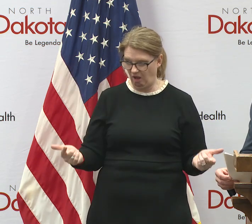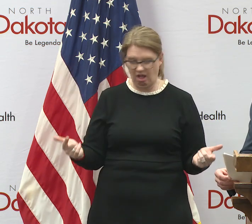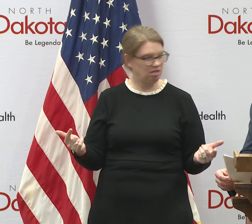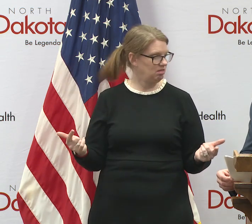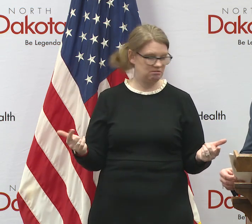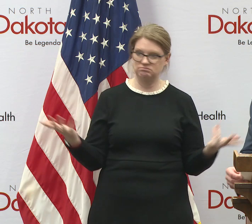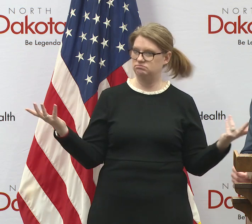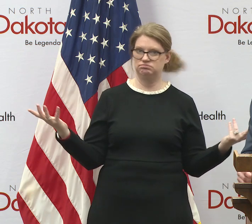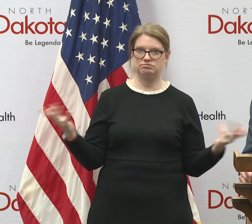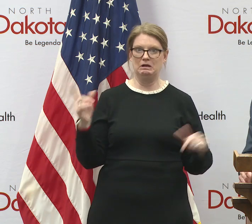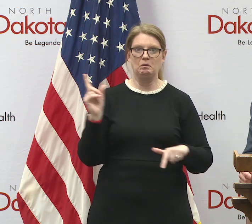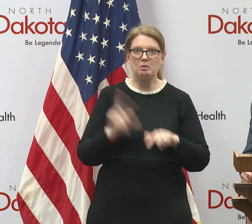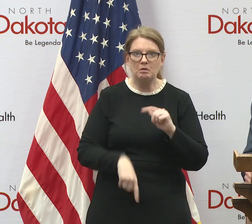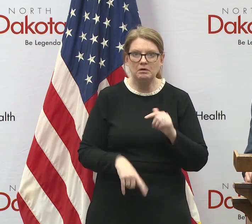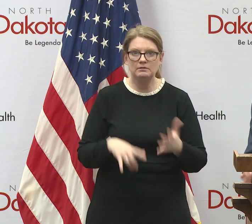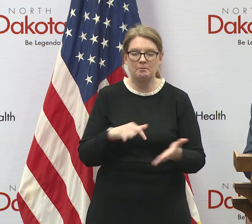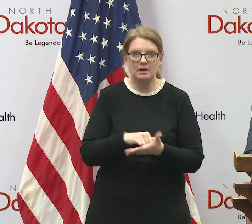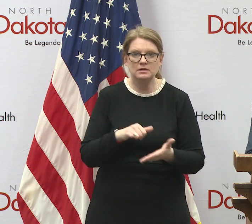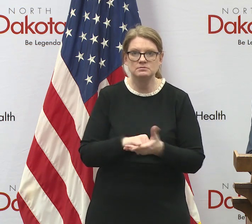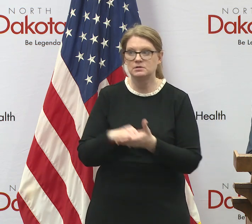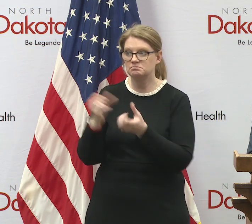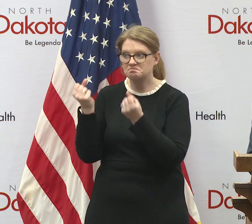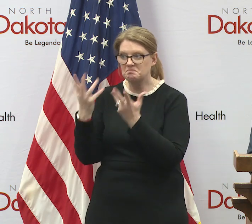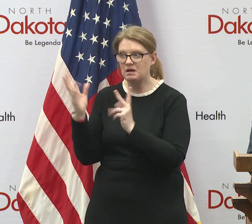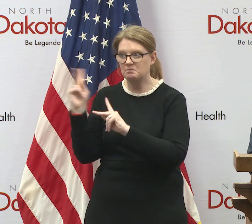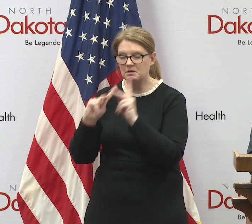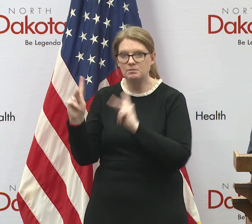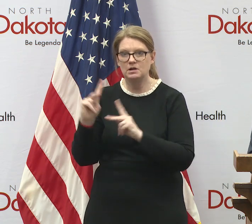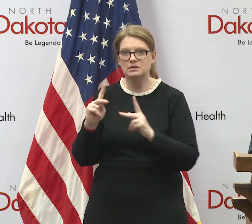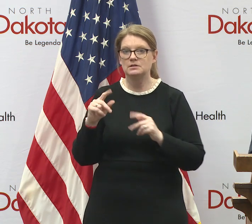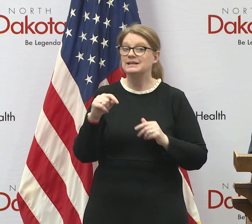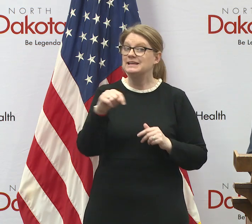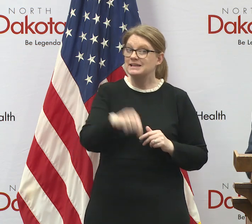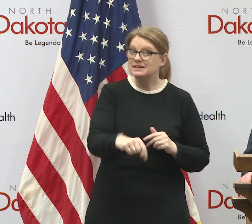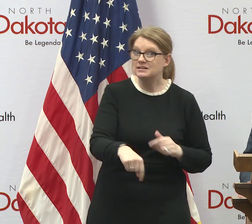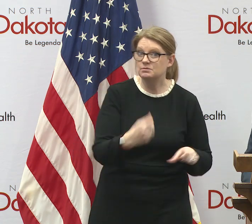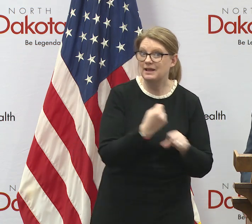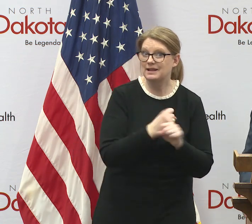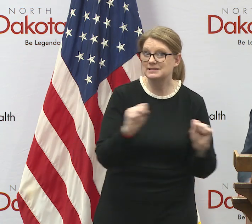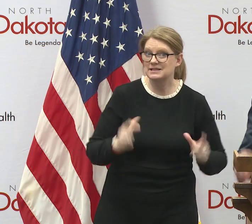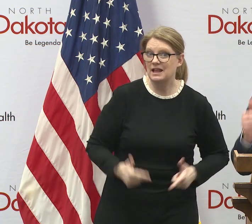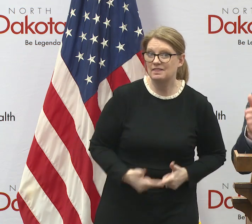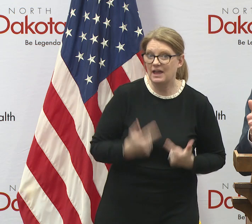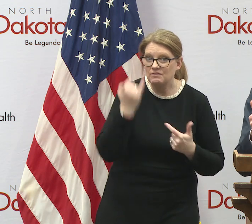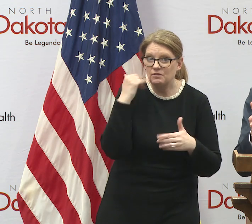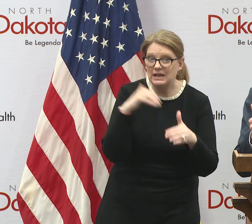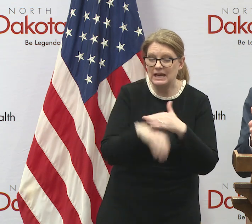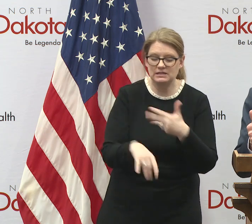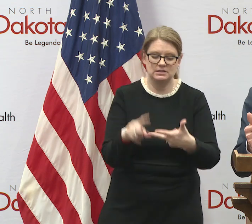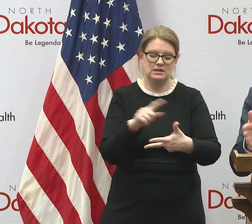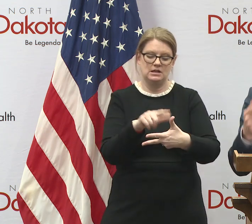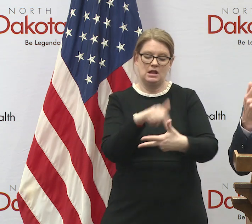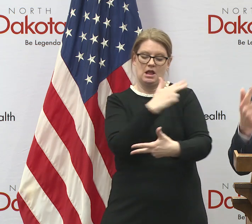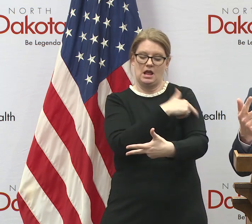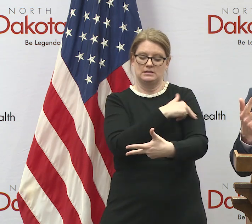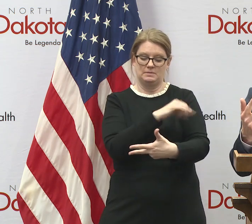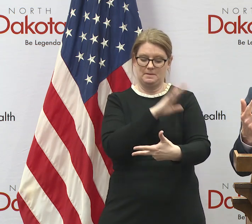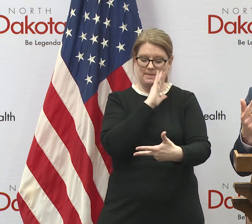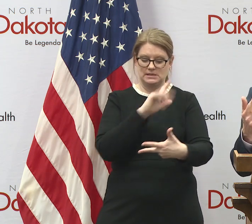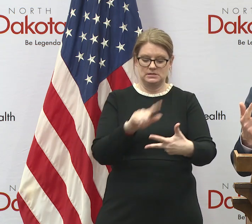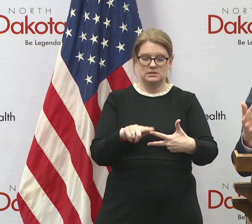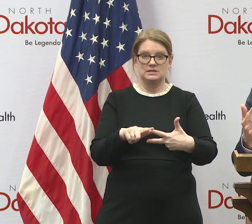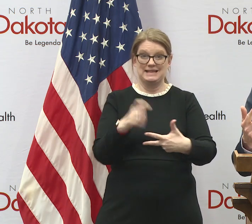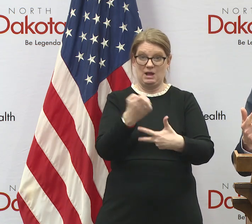wanted to be able to provide. So then this is and again, we can save lives if we've got access to 3 things. 1 is hospital beds, 2